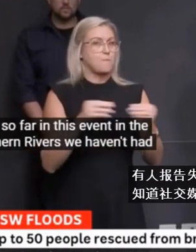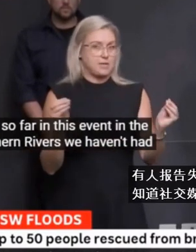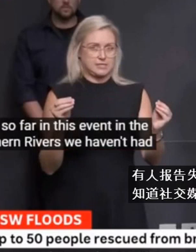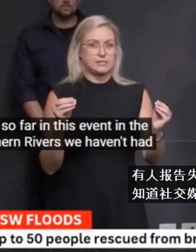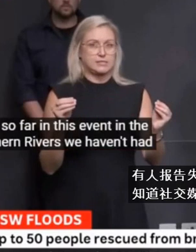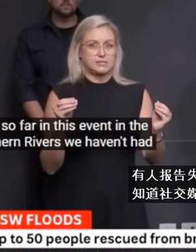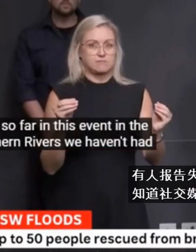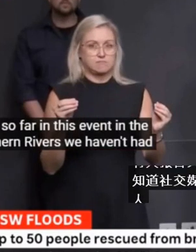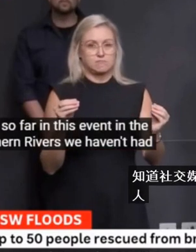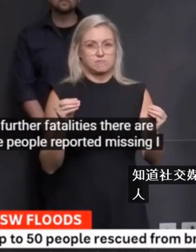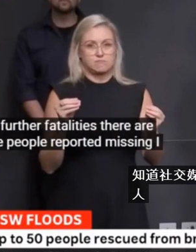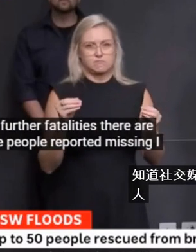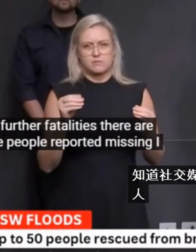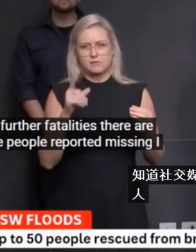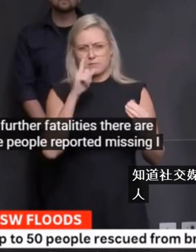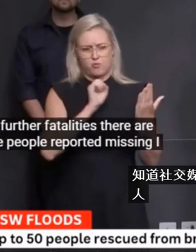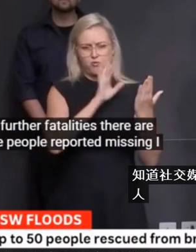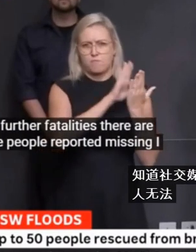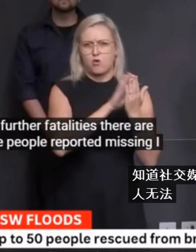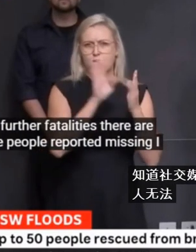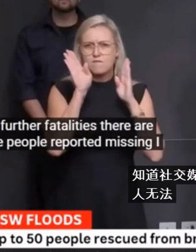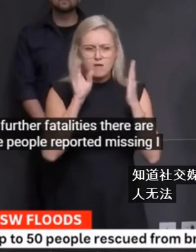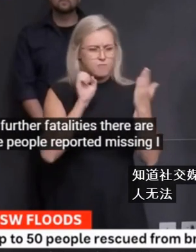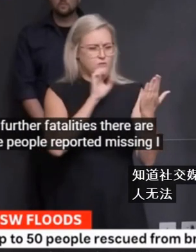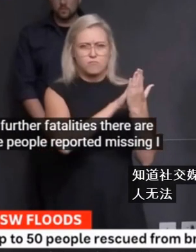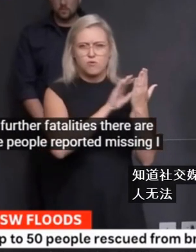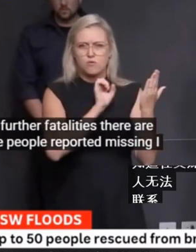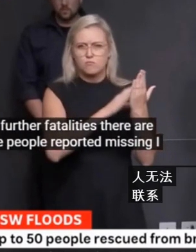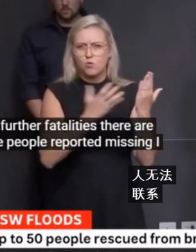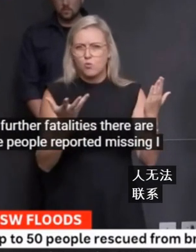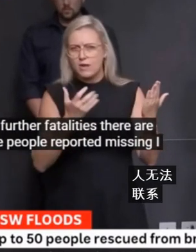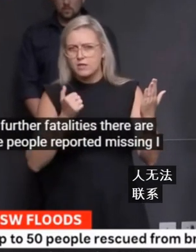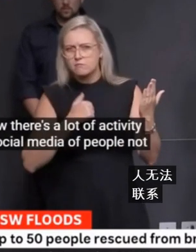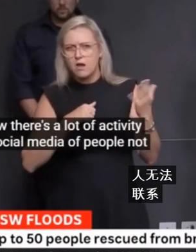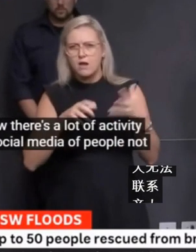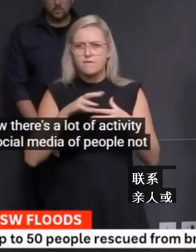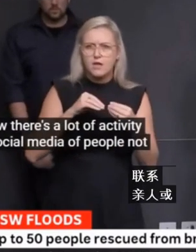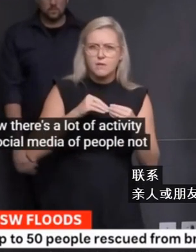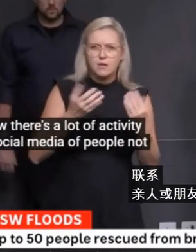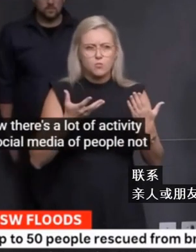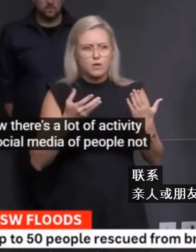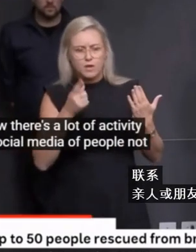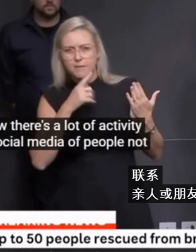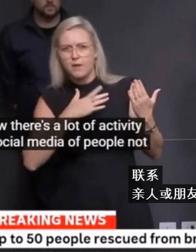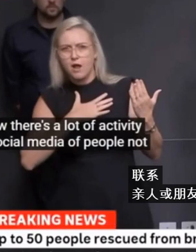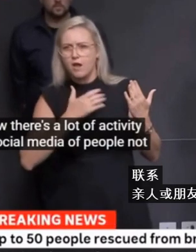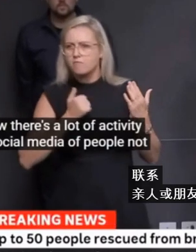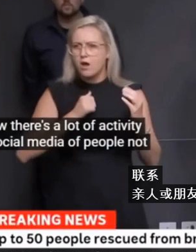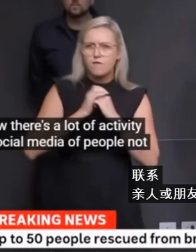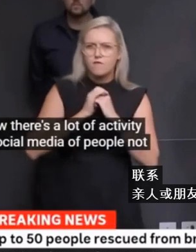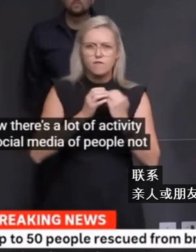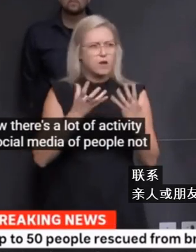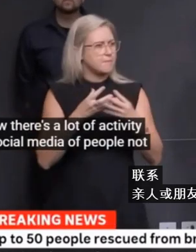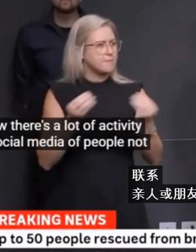a lot of activity on social media of people not being able to contact loved ones or friends.